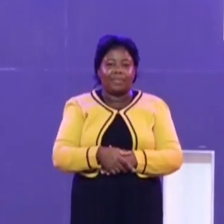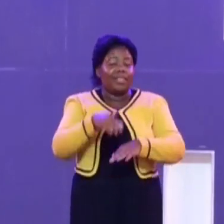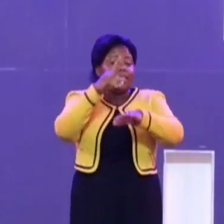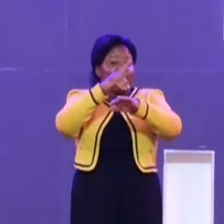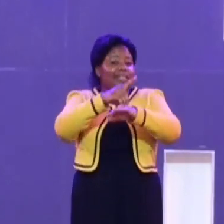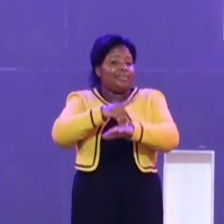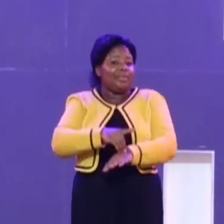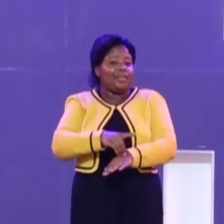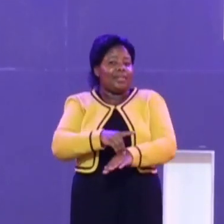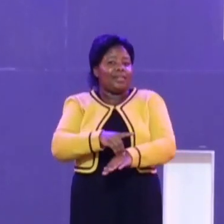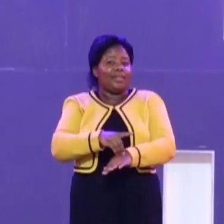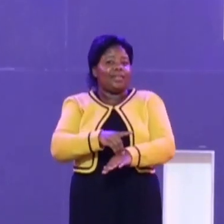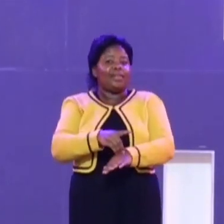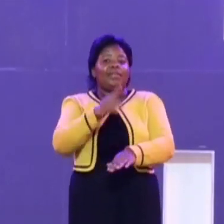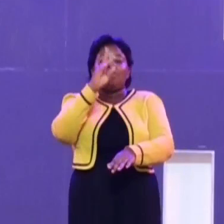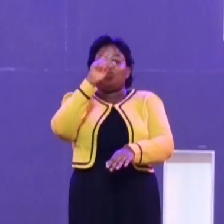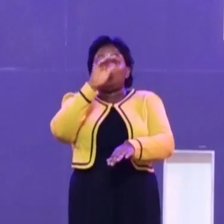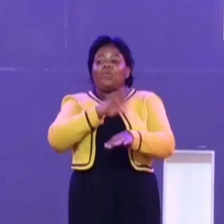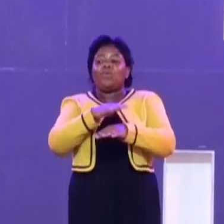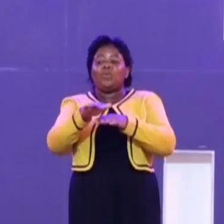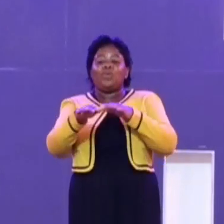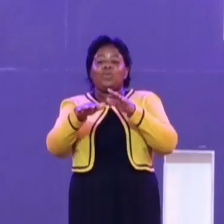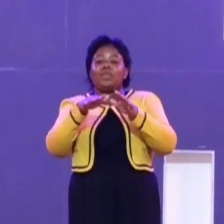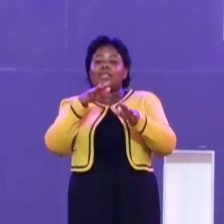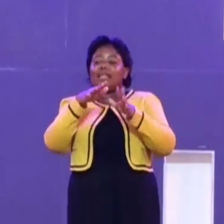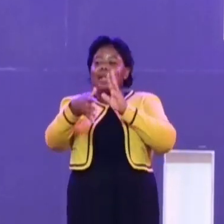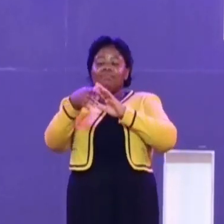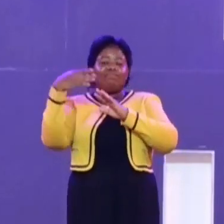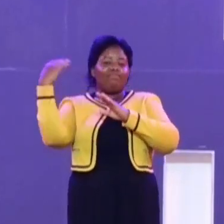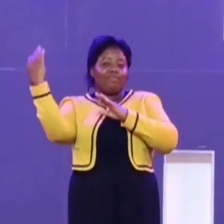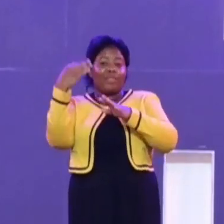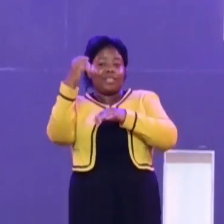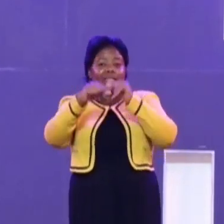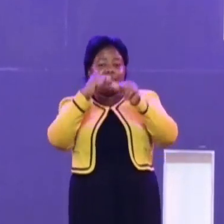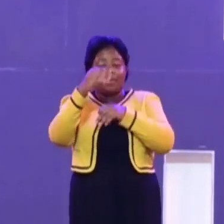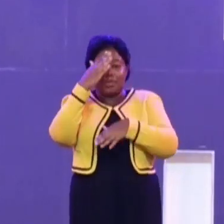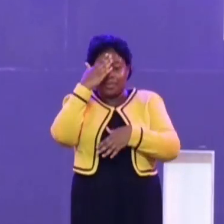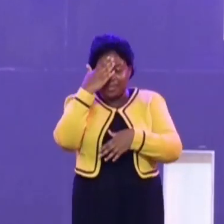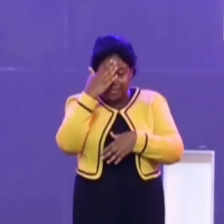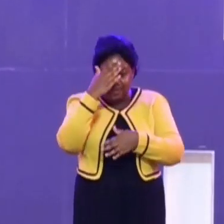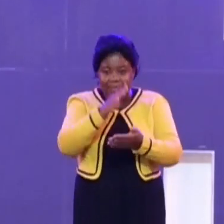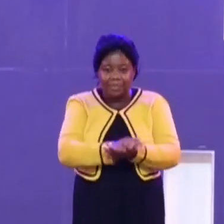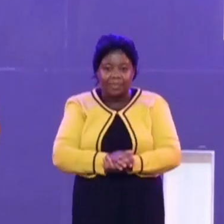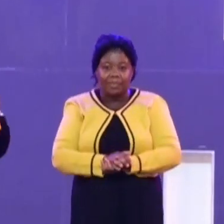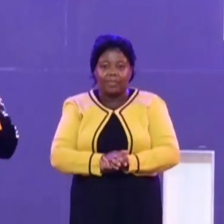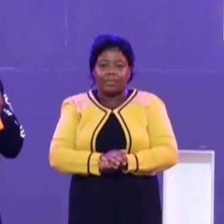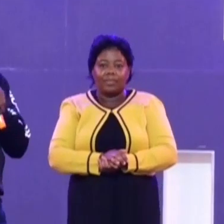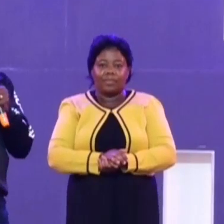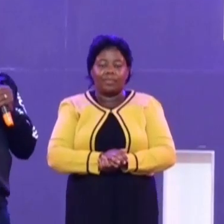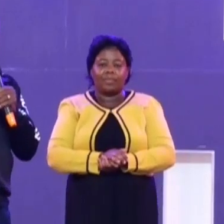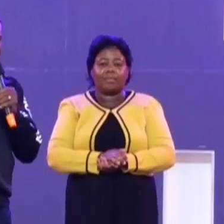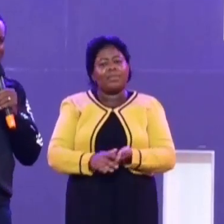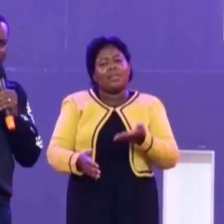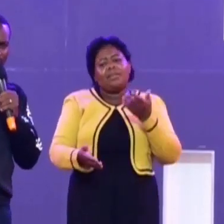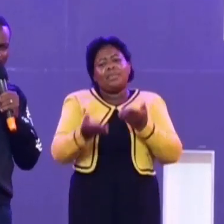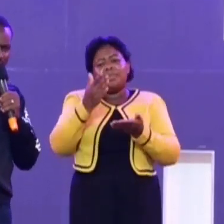jeda mkama jawade njiri yene ya bweto waje musizoni yeno. Basing on the influence that I see which the Lord has given this gospel of humility. Wandibanga